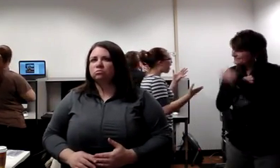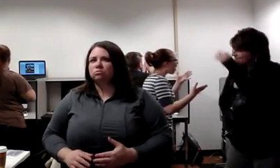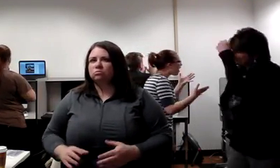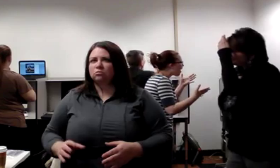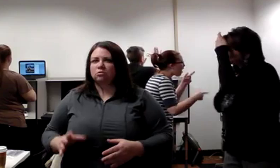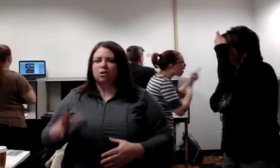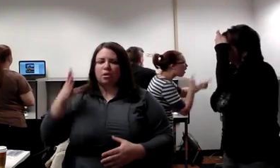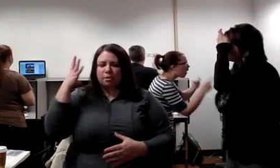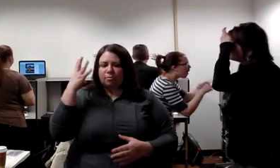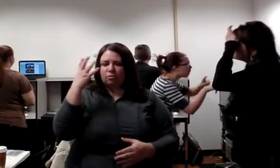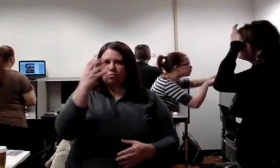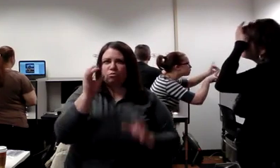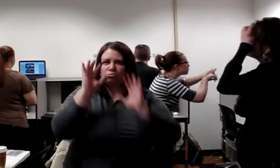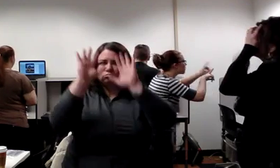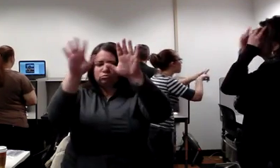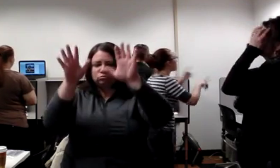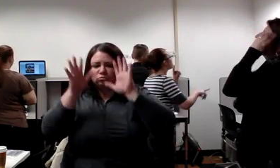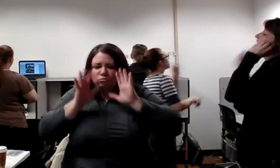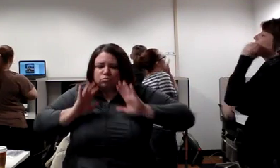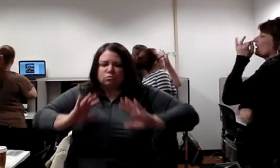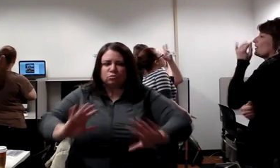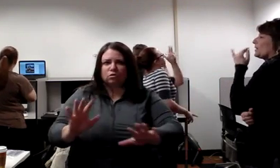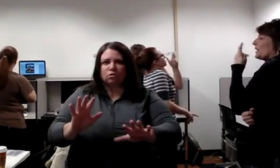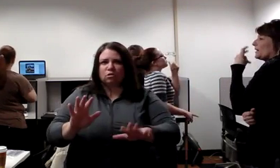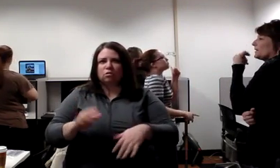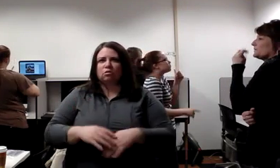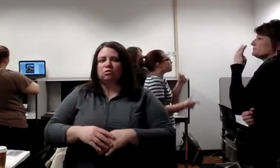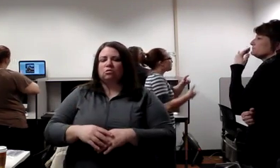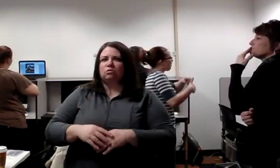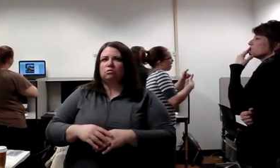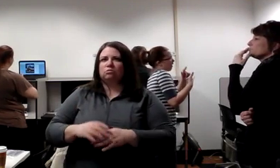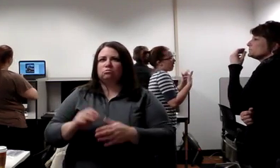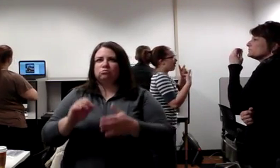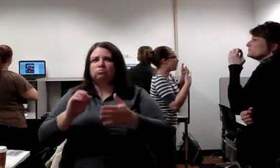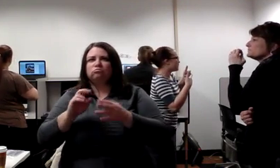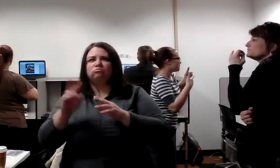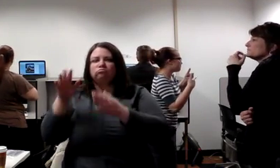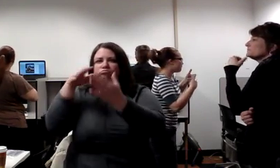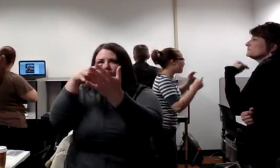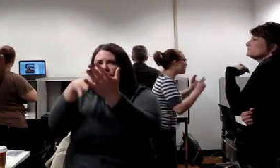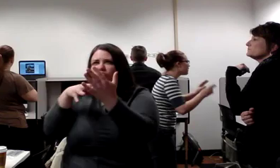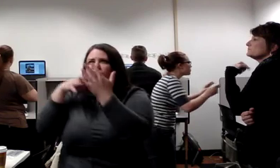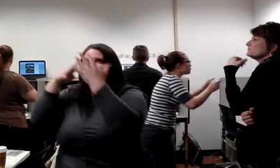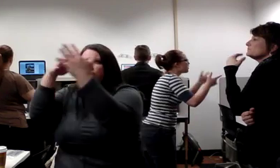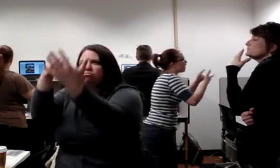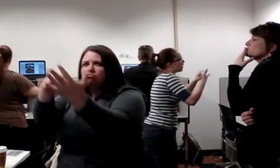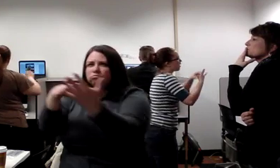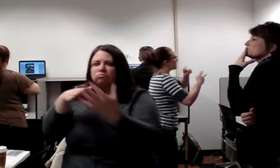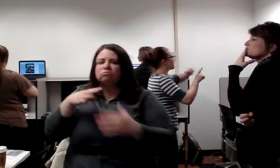beautiful, historical, artistically subtle in a way that science can't capture, and I found it